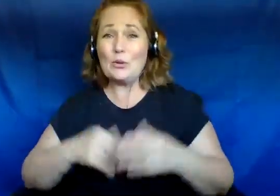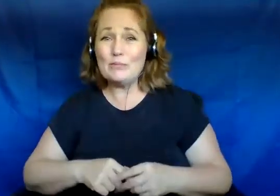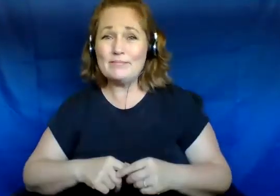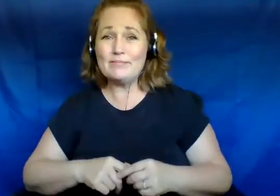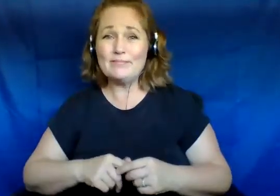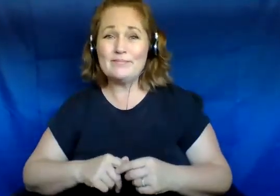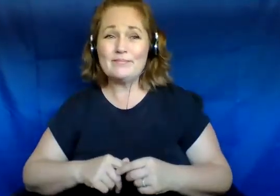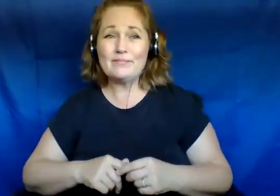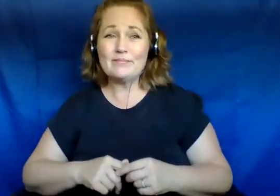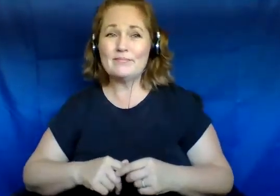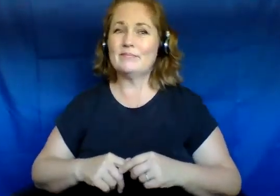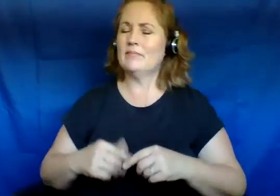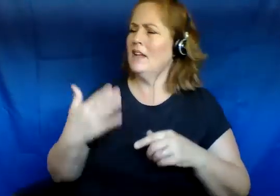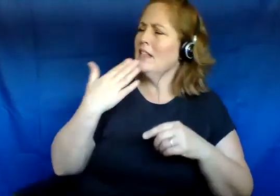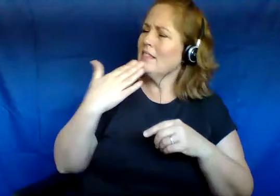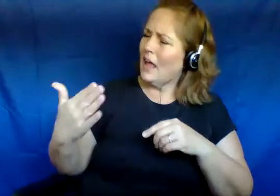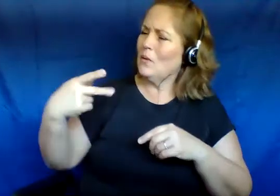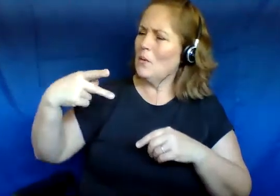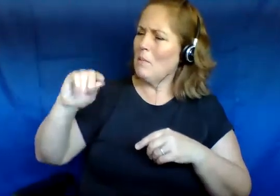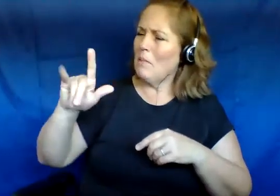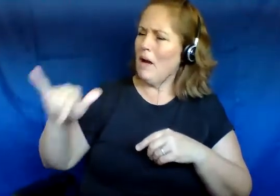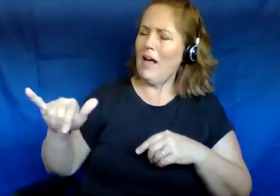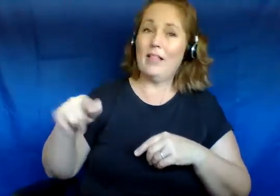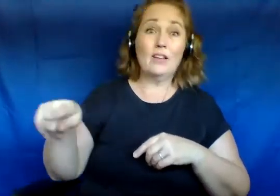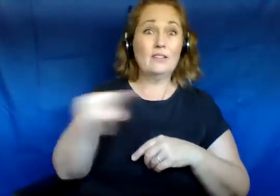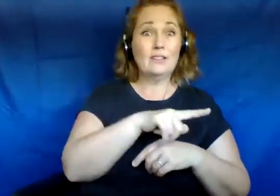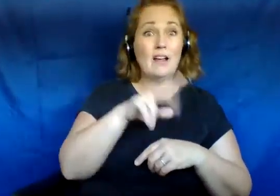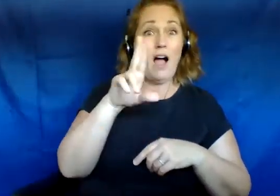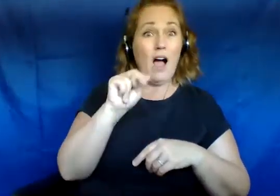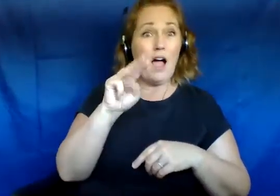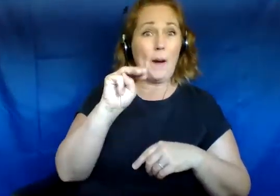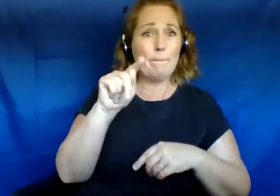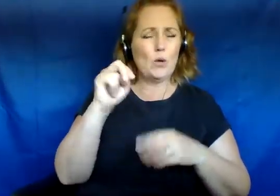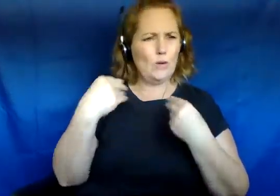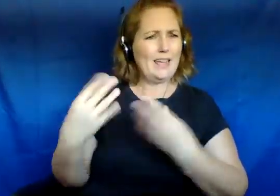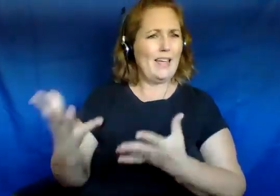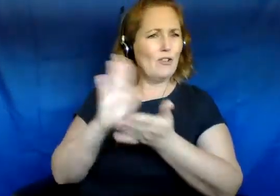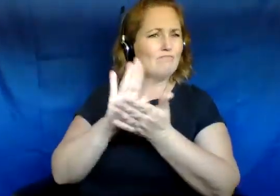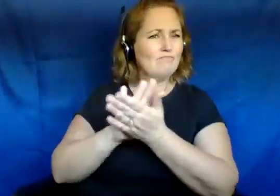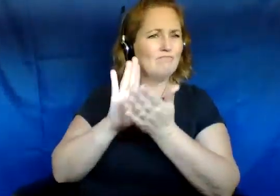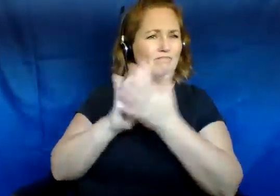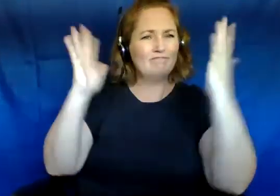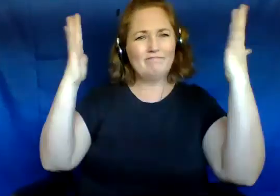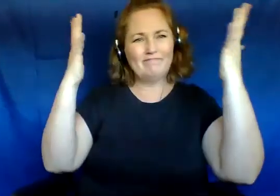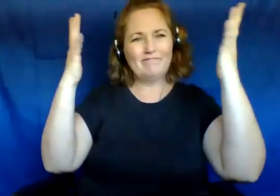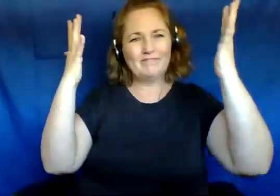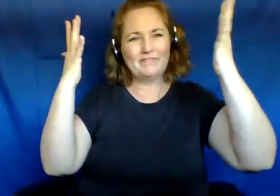Thank you. Thank you, Polly. You guys, let's unmute and give her a hand.